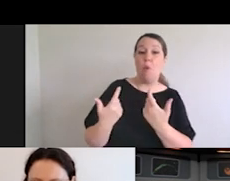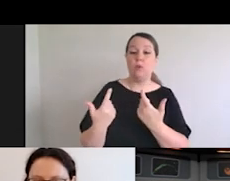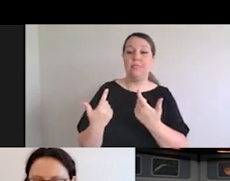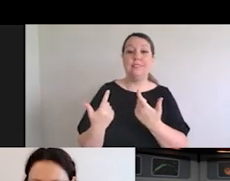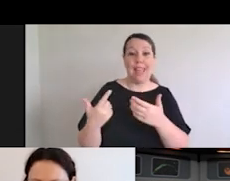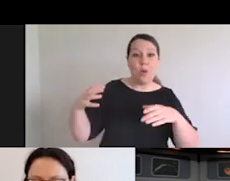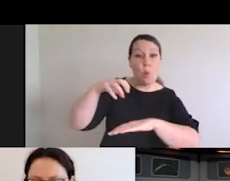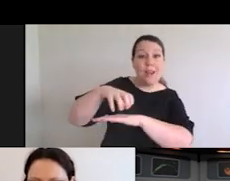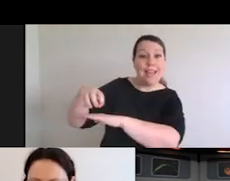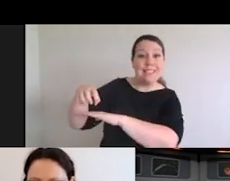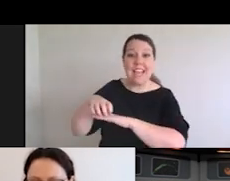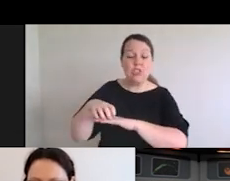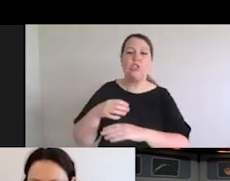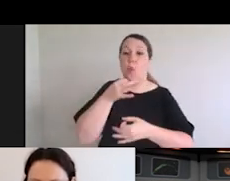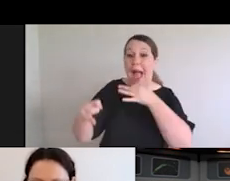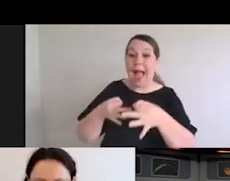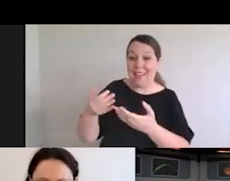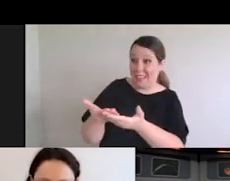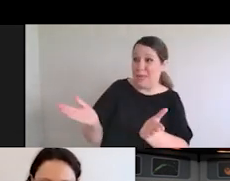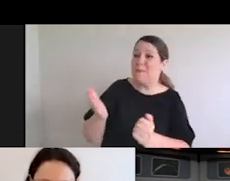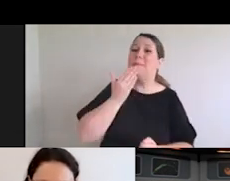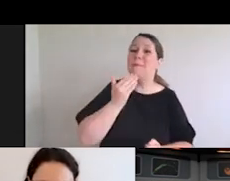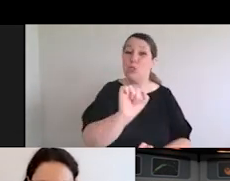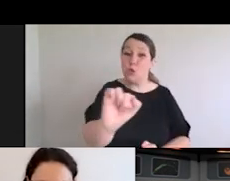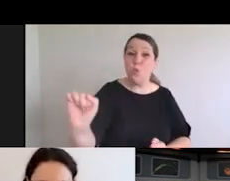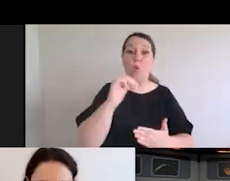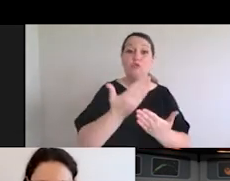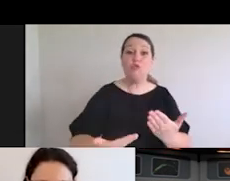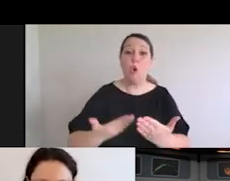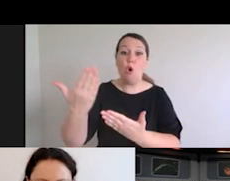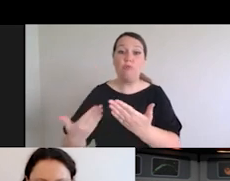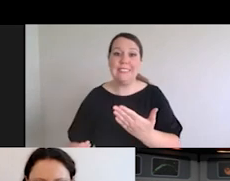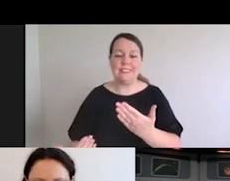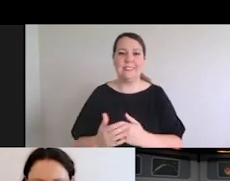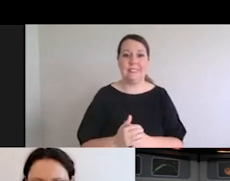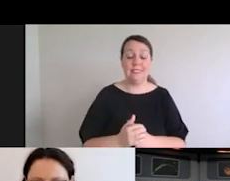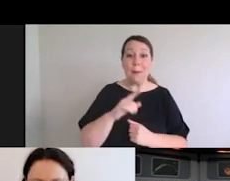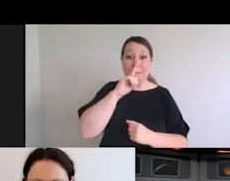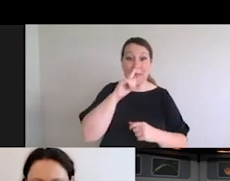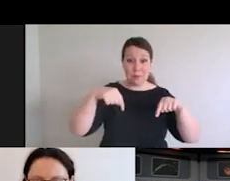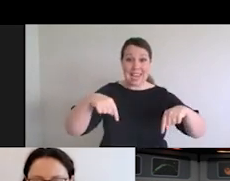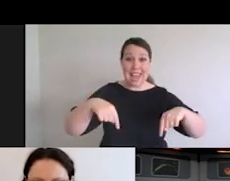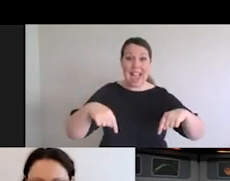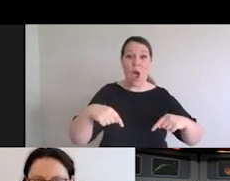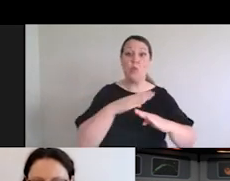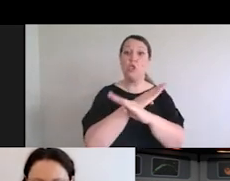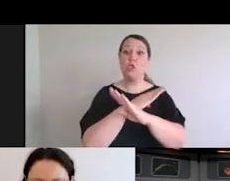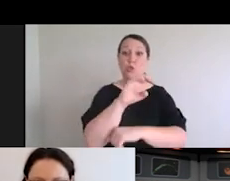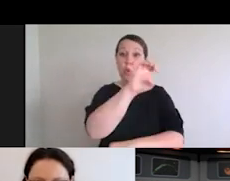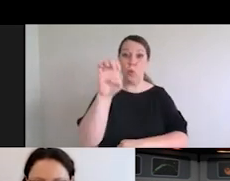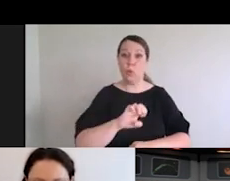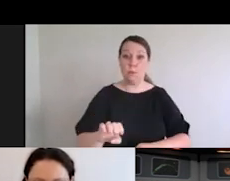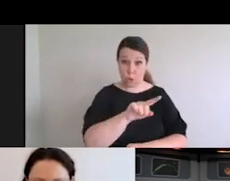Everybody on this Zoom meeting has their own stories of barriers